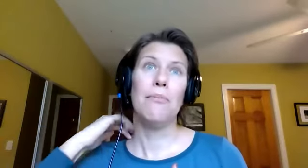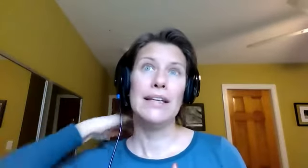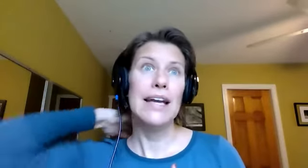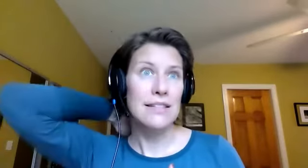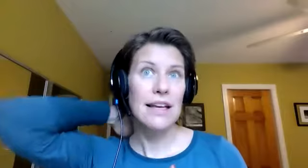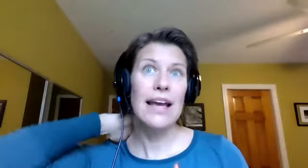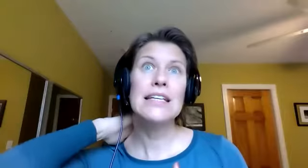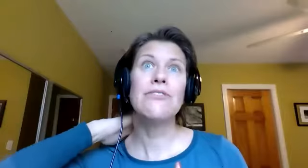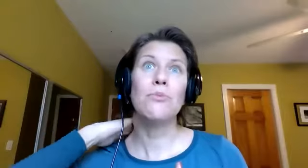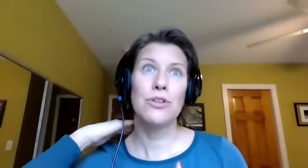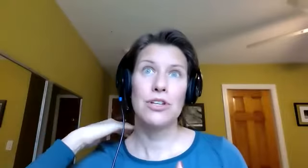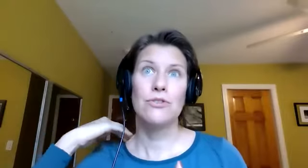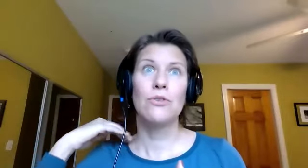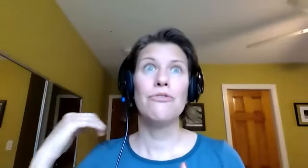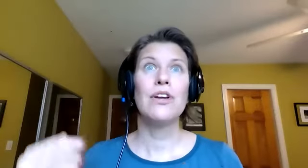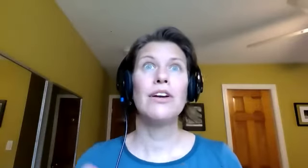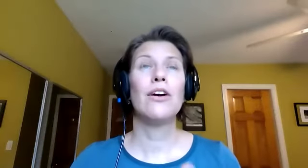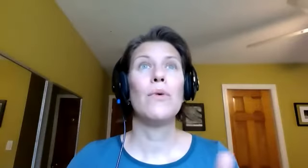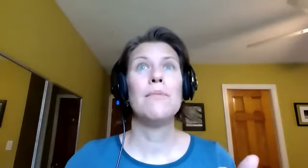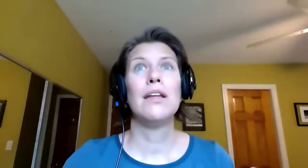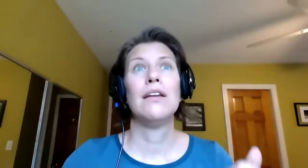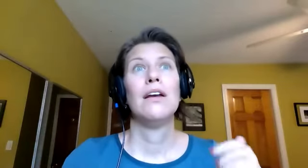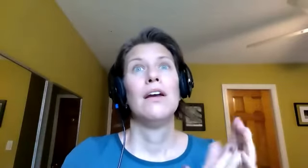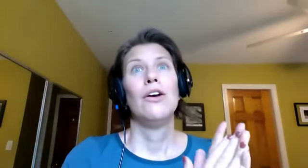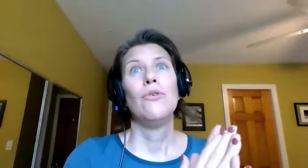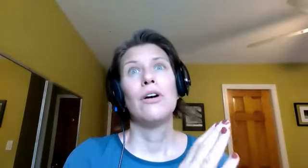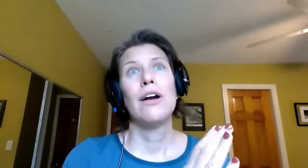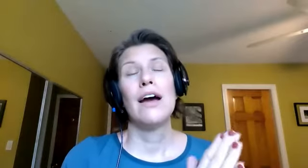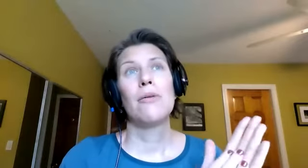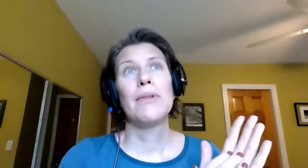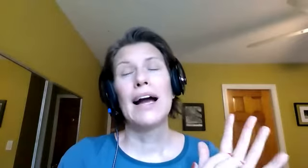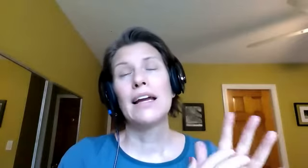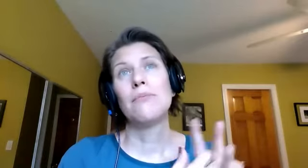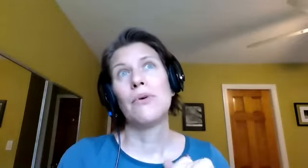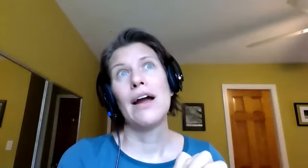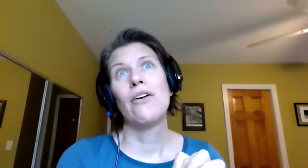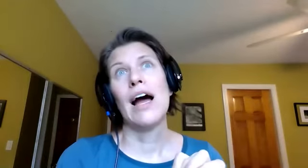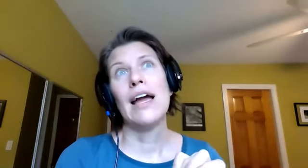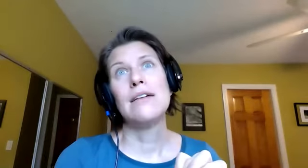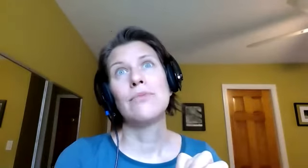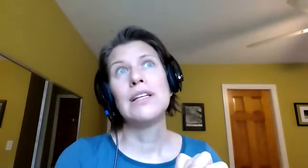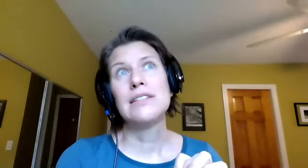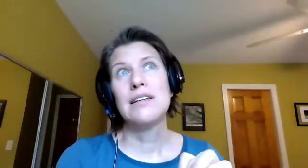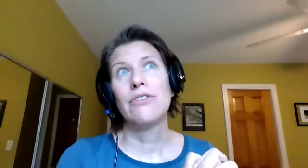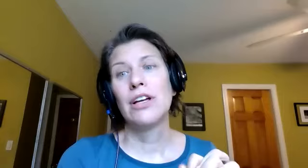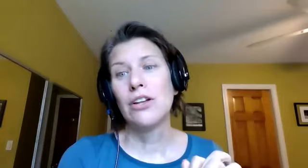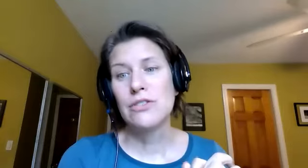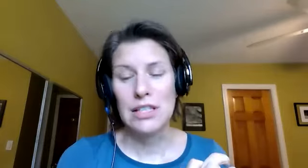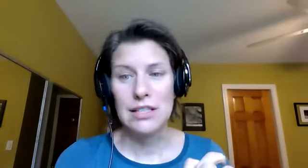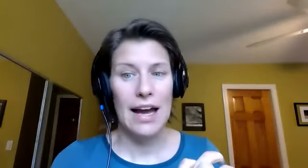but yes, even more so. So if there are women who are, are black and brown, I am listening very closely to how